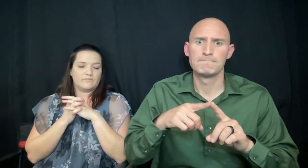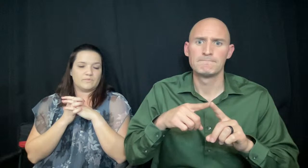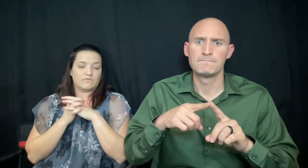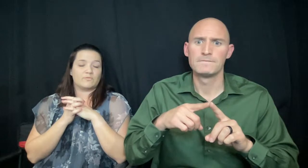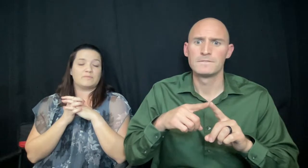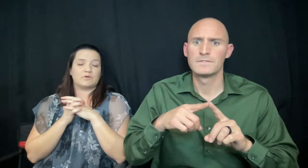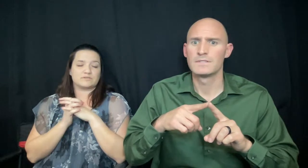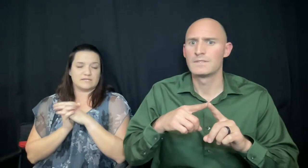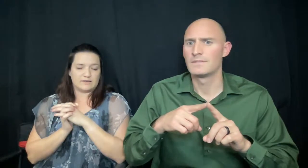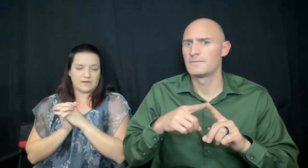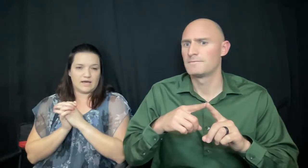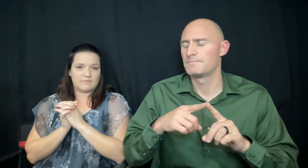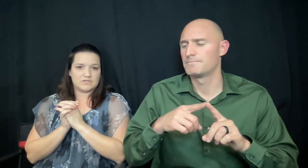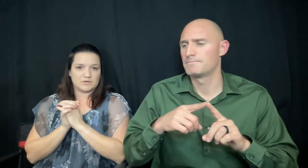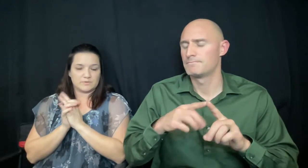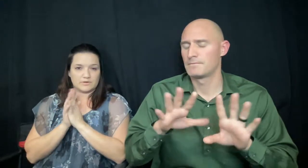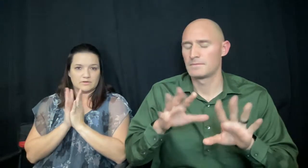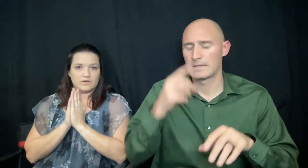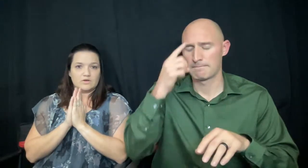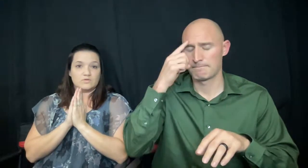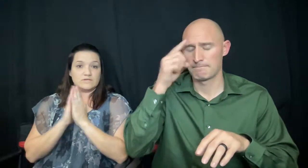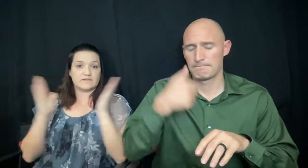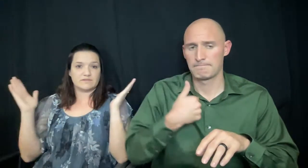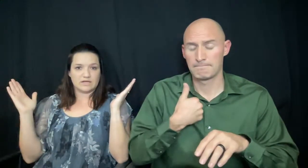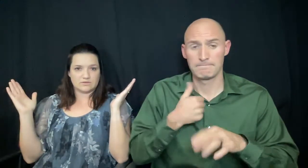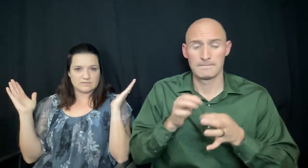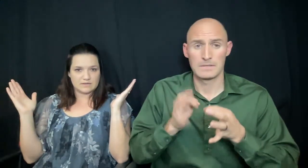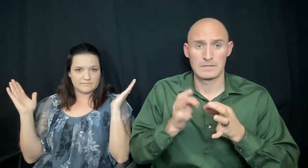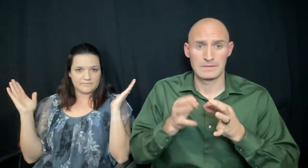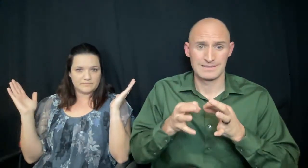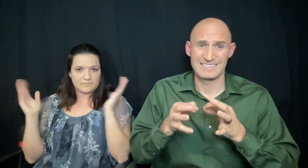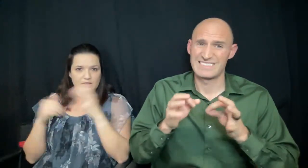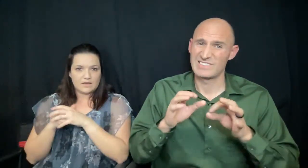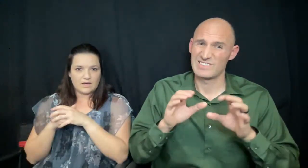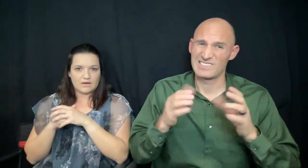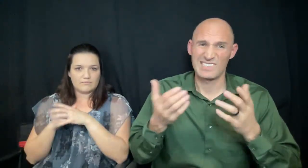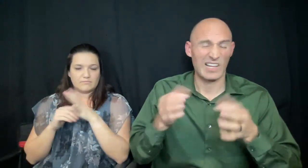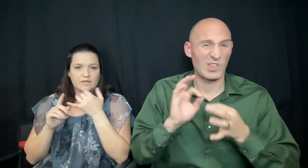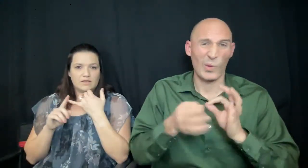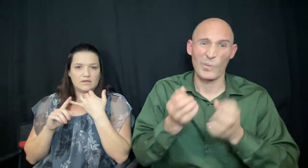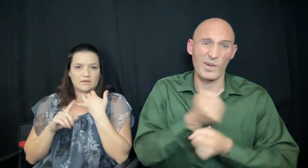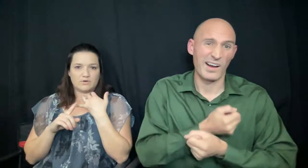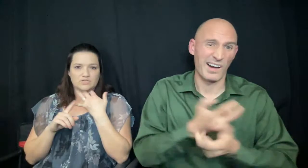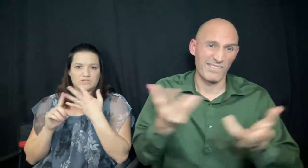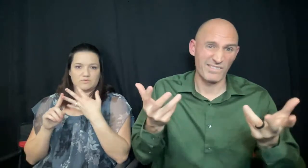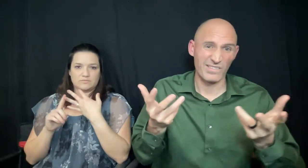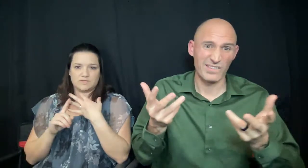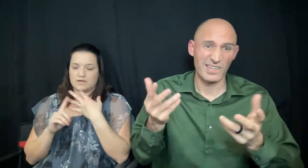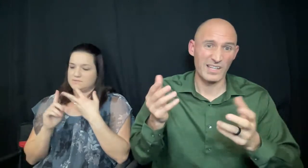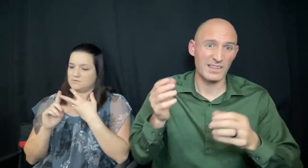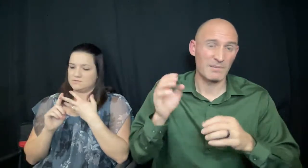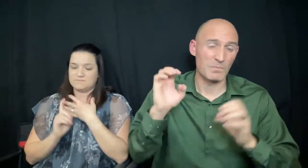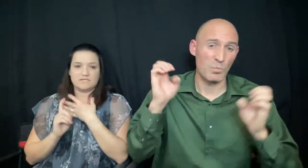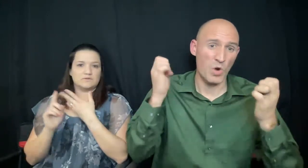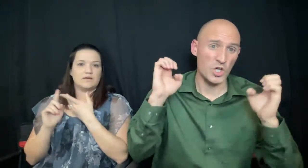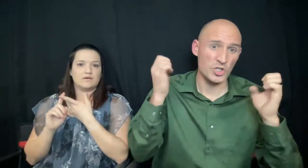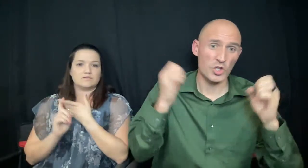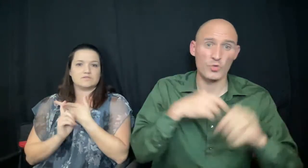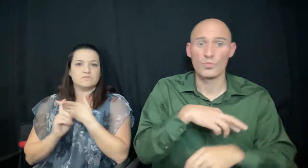For me personally, I'm an interpreter who does everything under the sun. emergency rooms, hospitals, mental health,